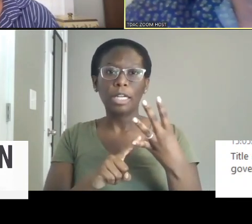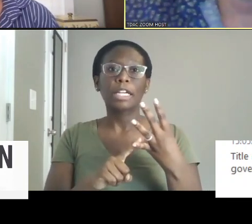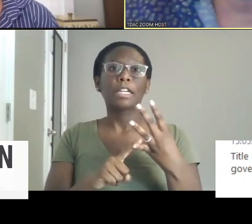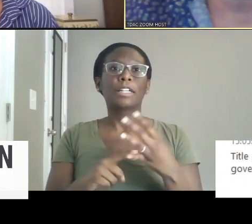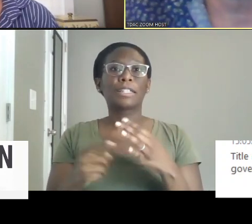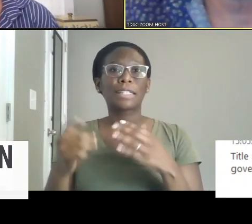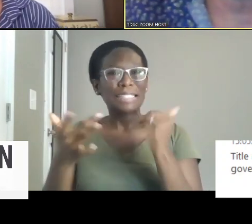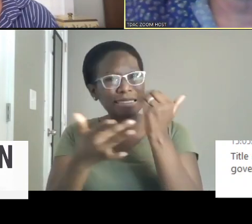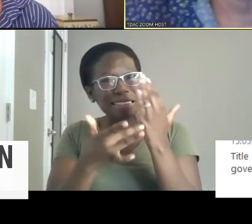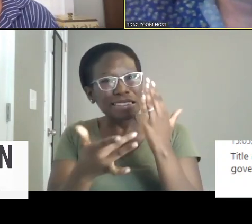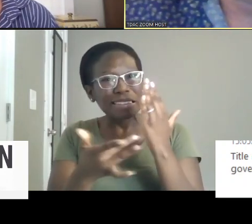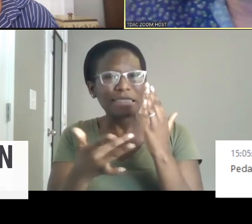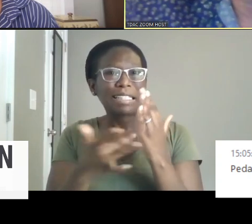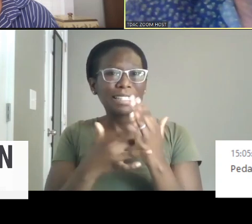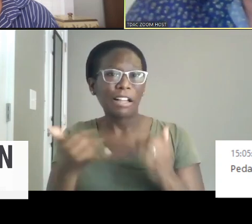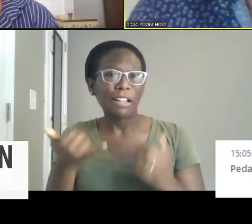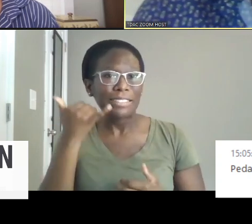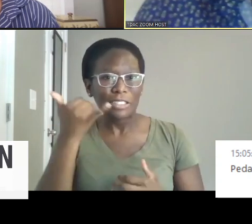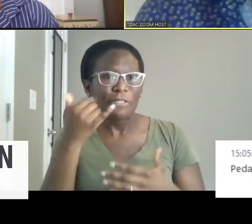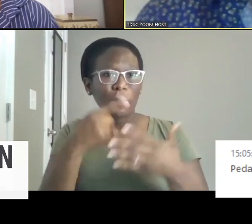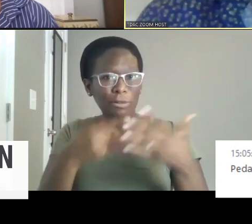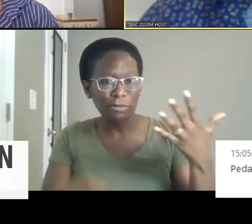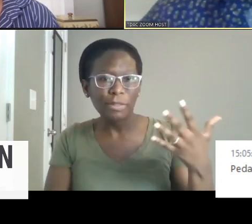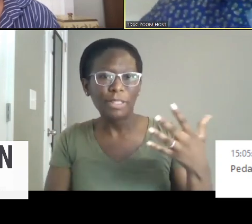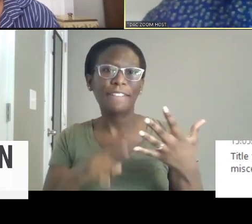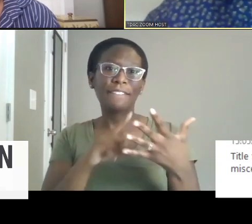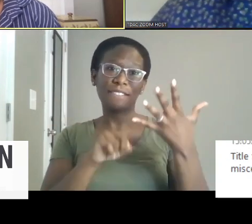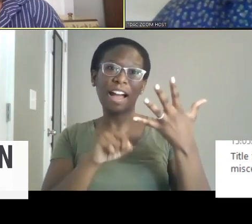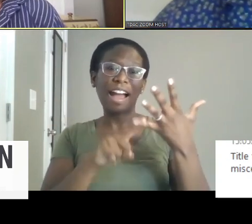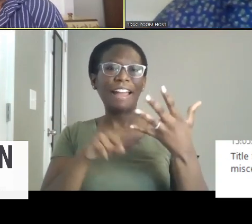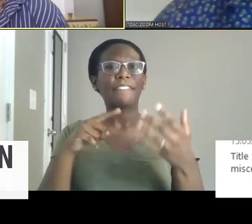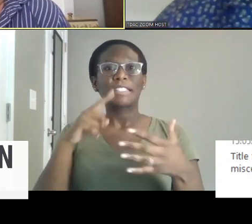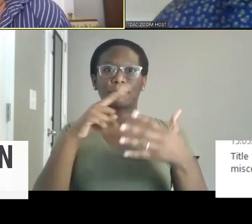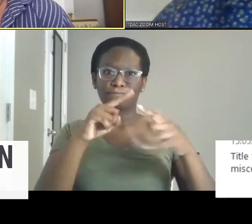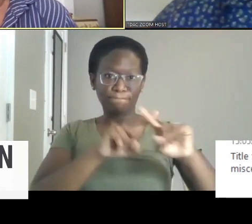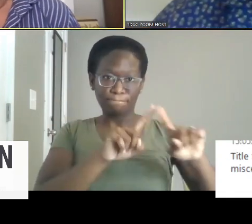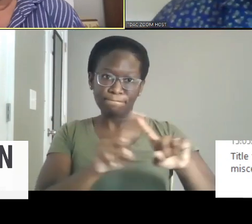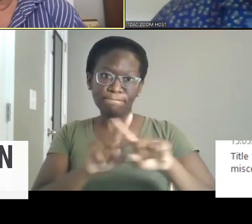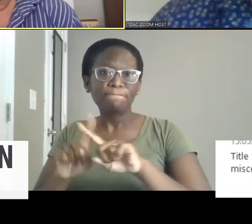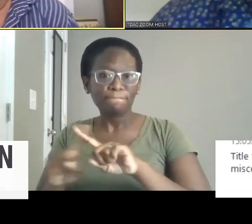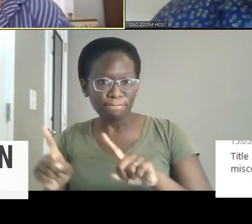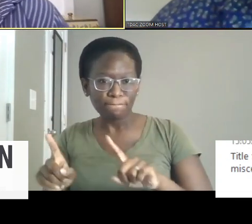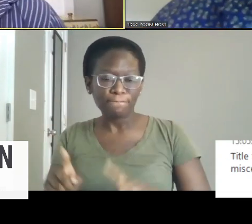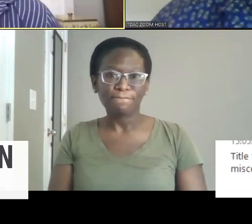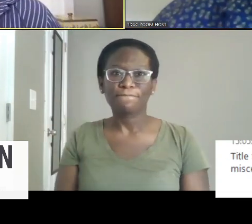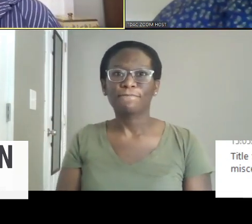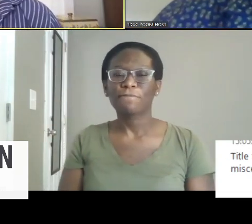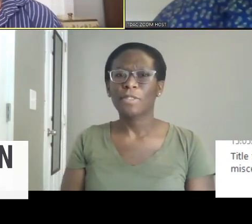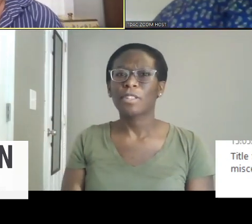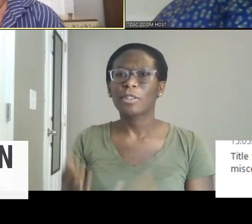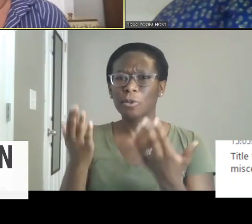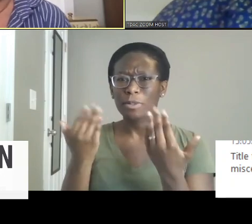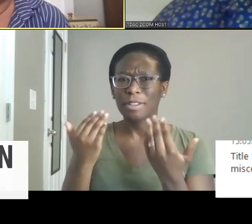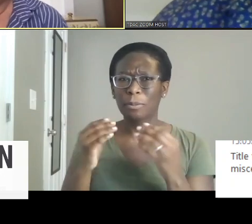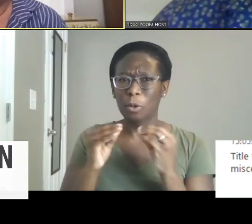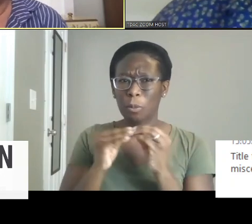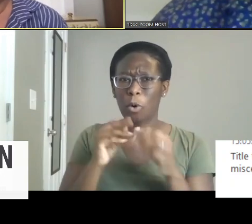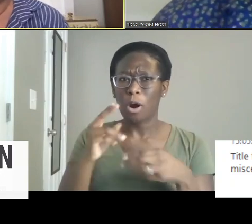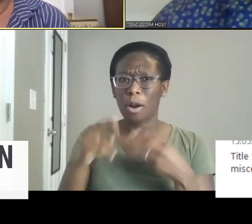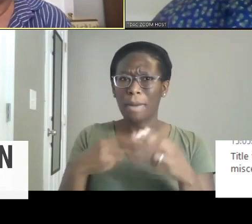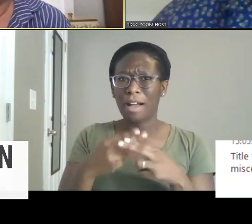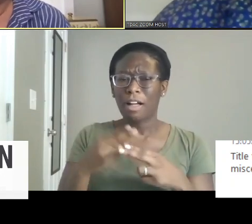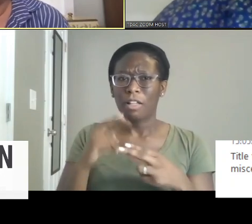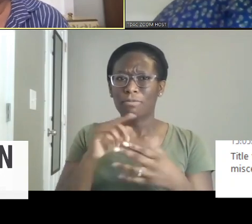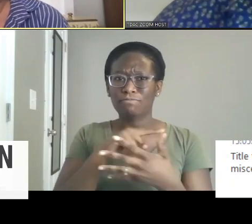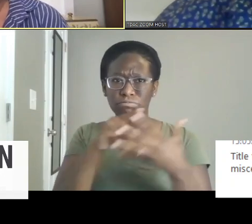telecommunication. And Title 5 is miscellaneous. Timothy, let's talk a little bit more about what those 5 titles